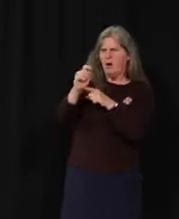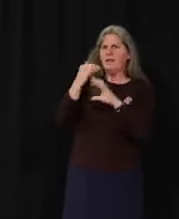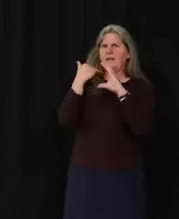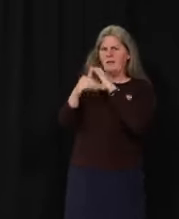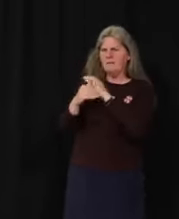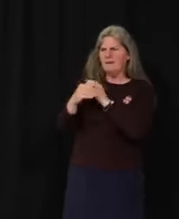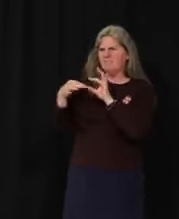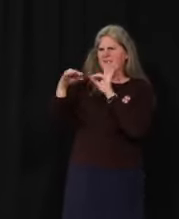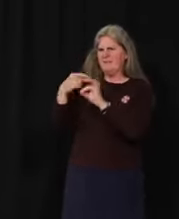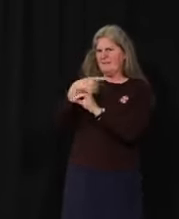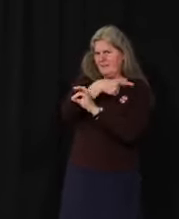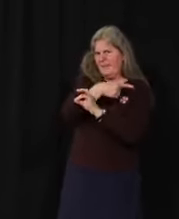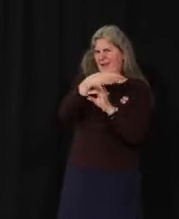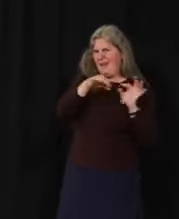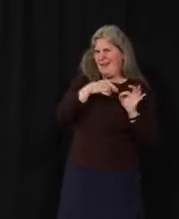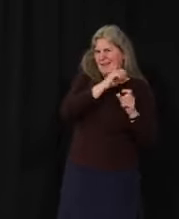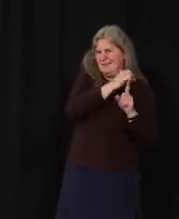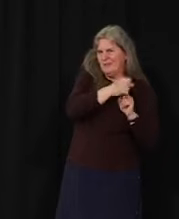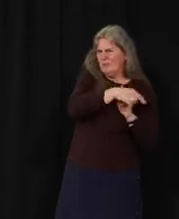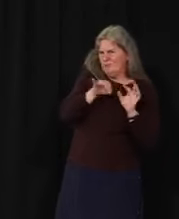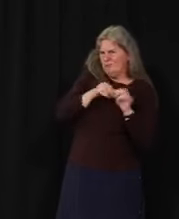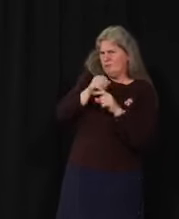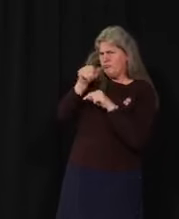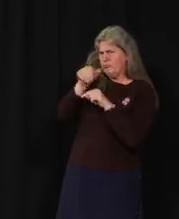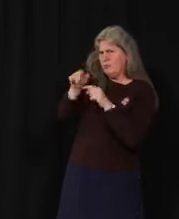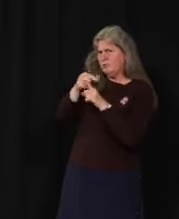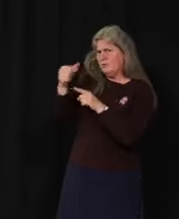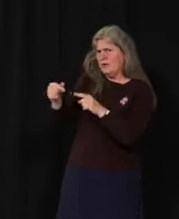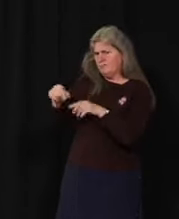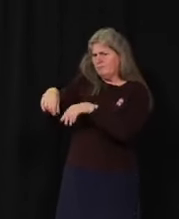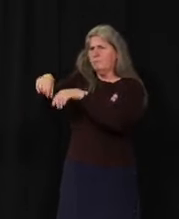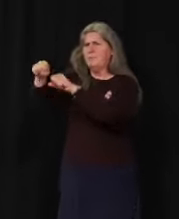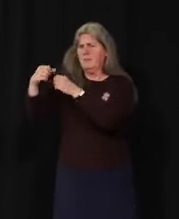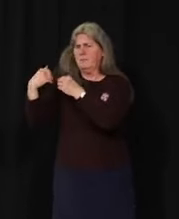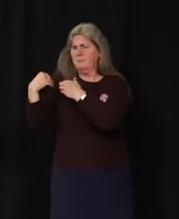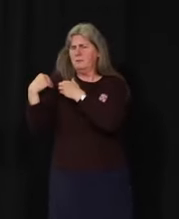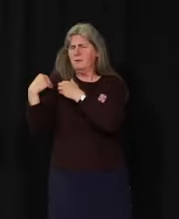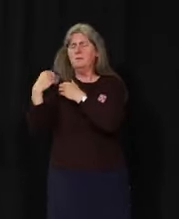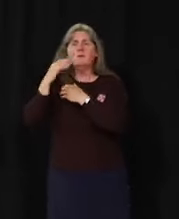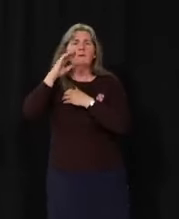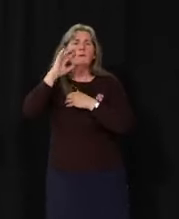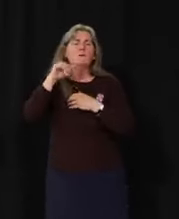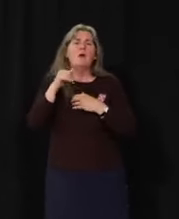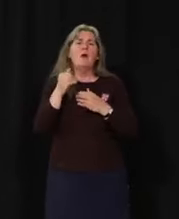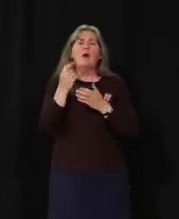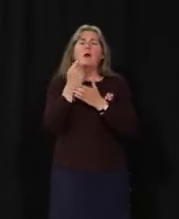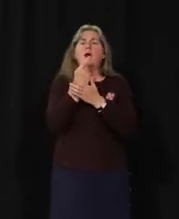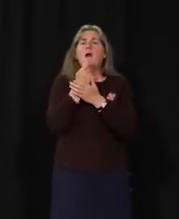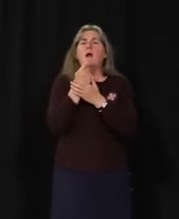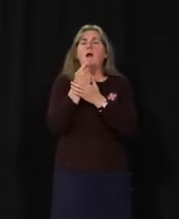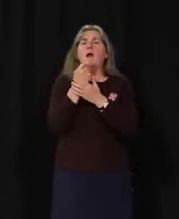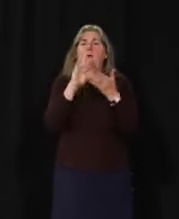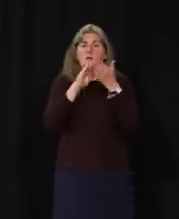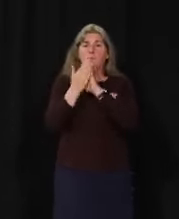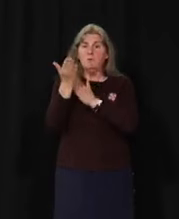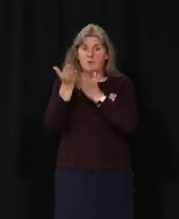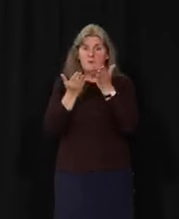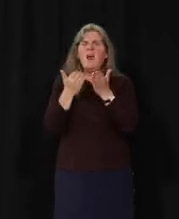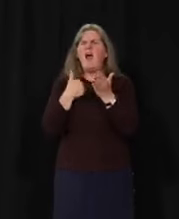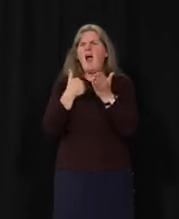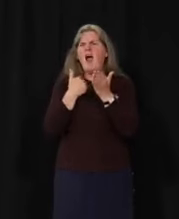send that information into, and we do know from the weekly updates from the team over in community